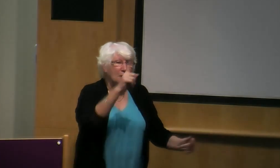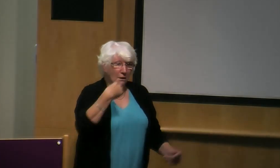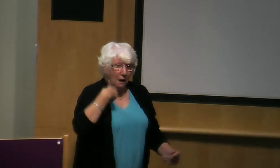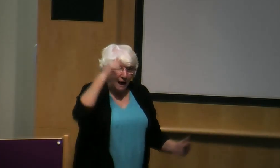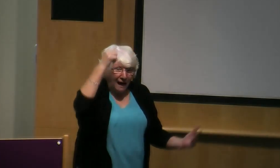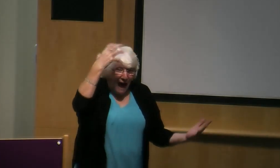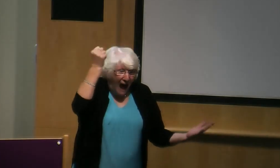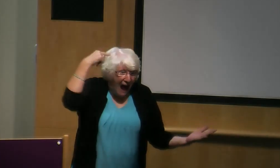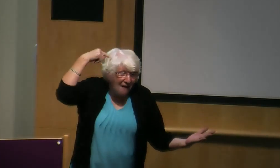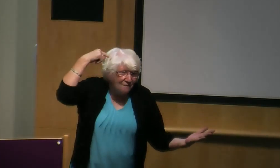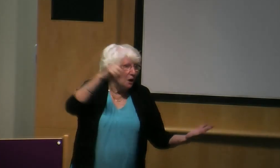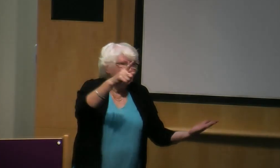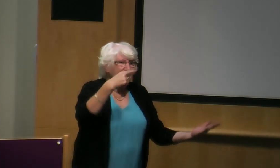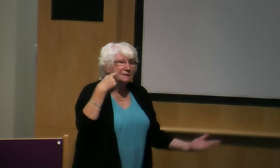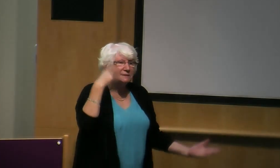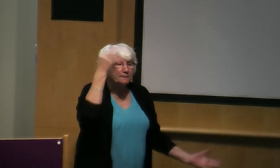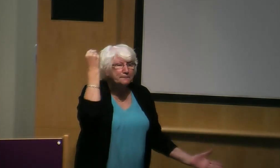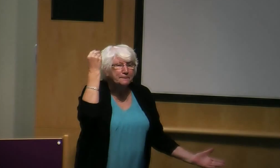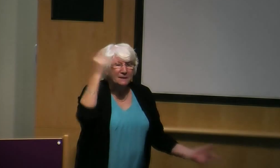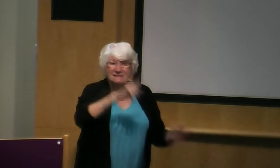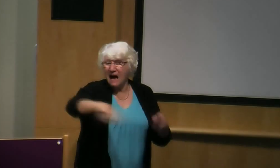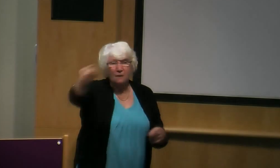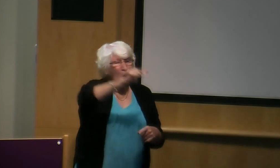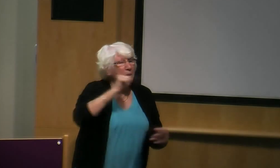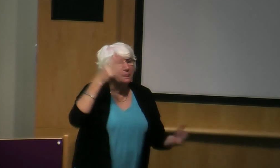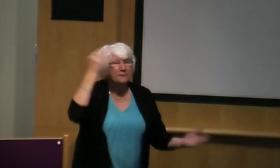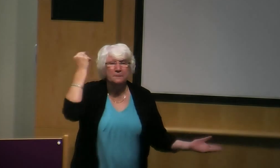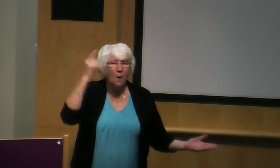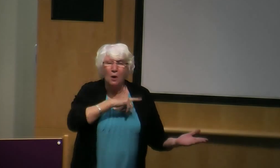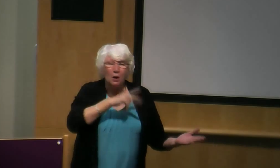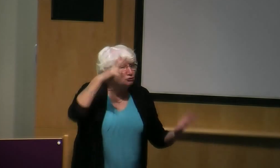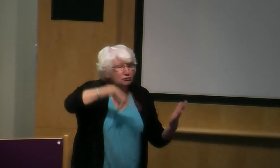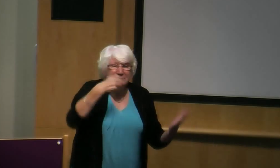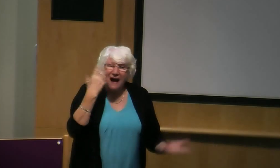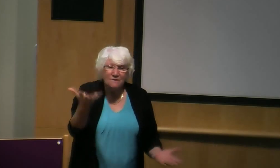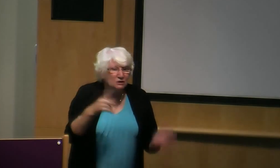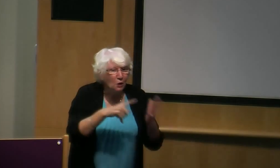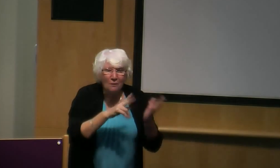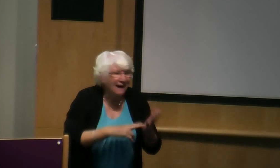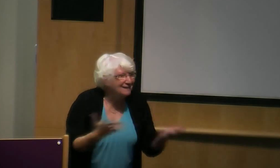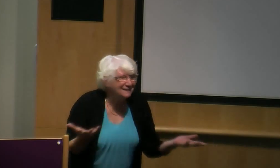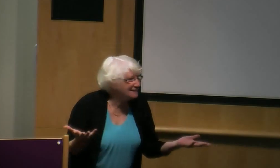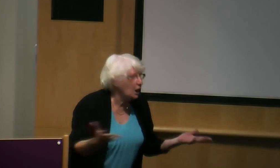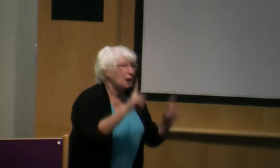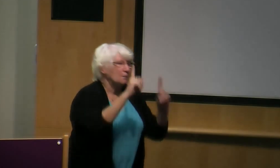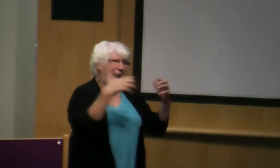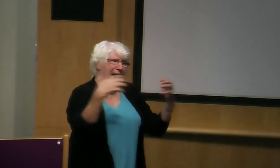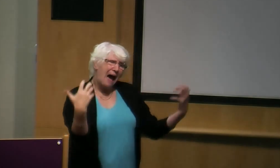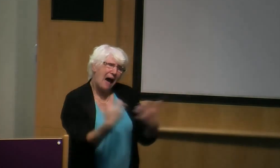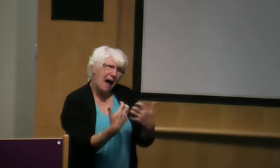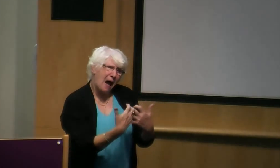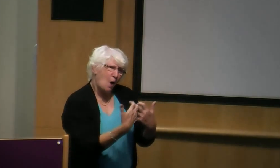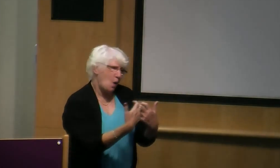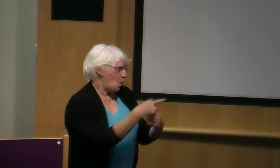the UN Convention, it's important that we do think about this and the implications, but the only thing